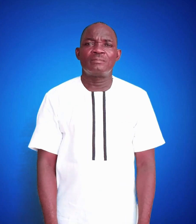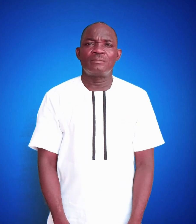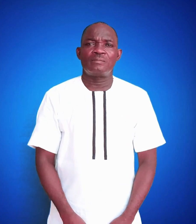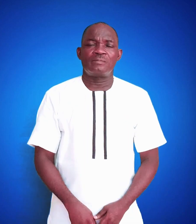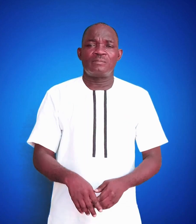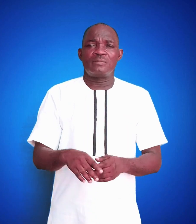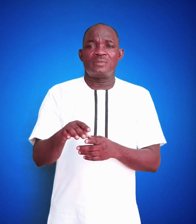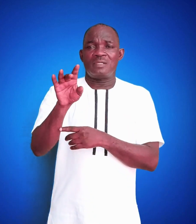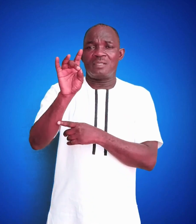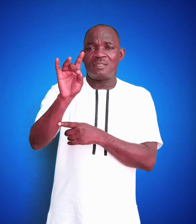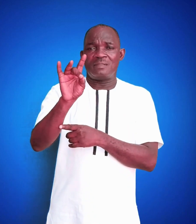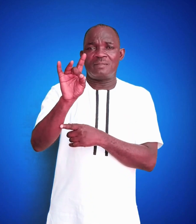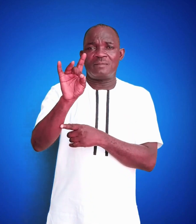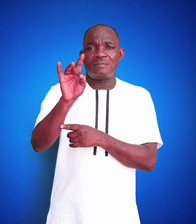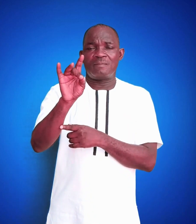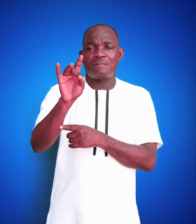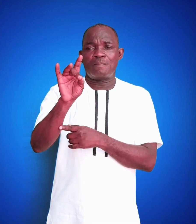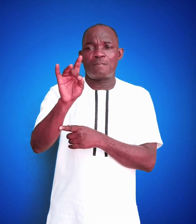8.